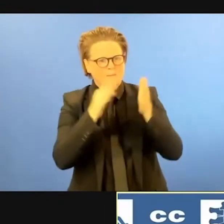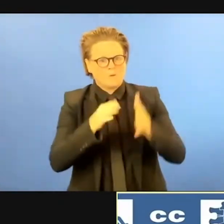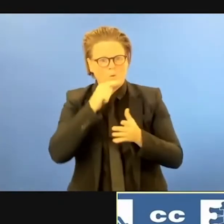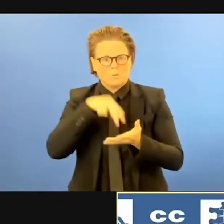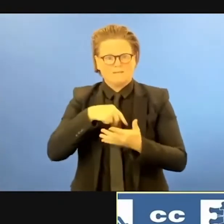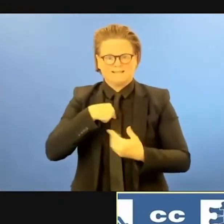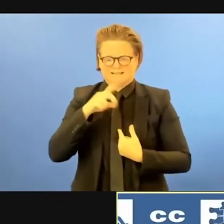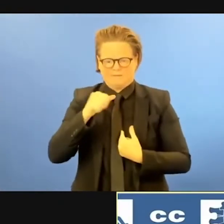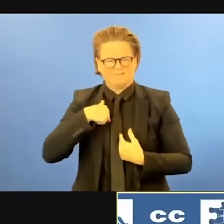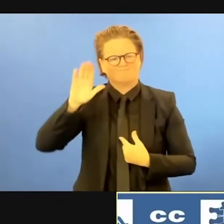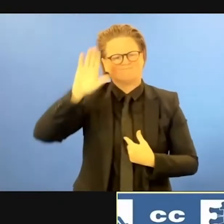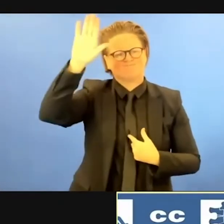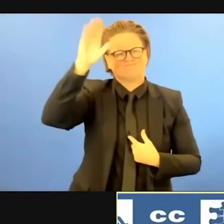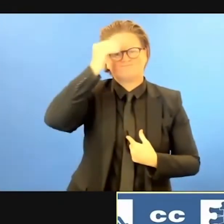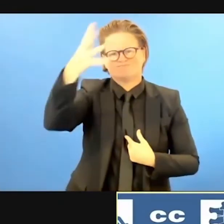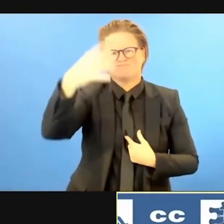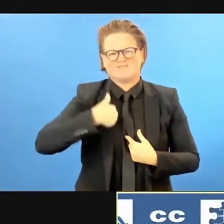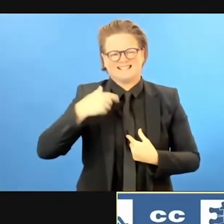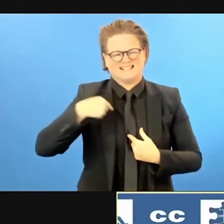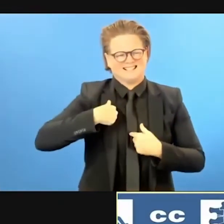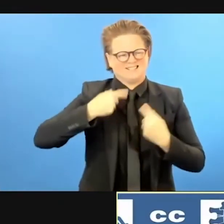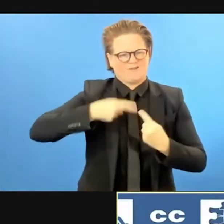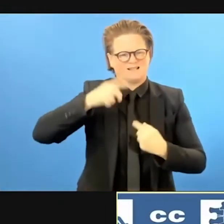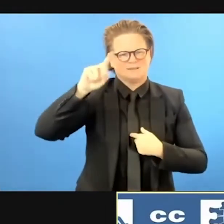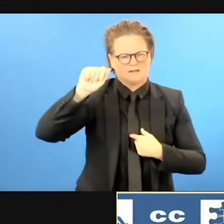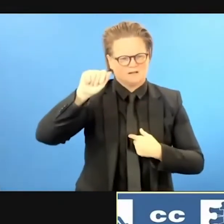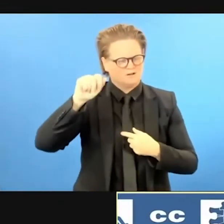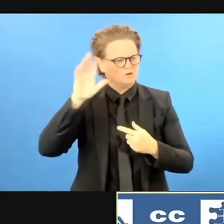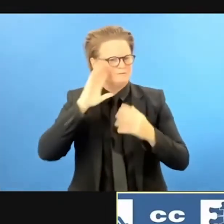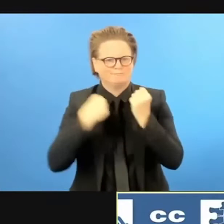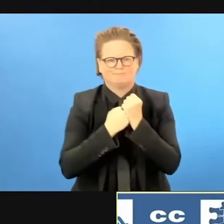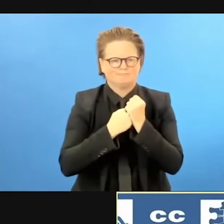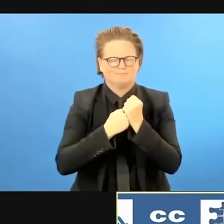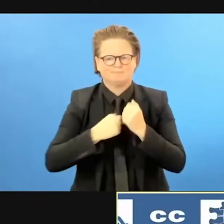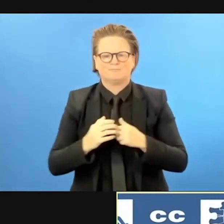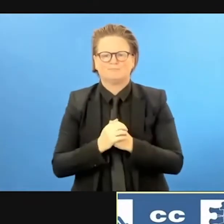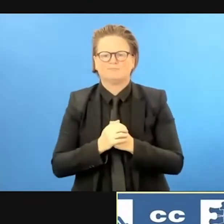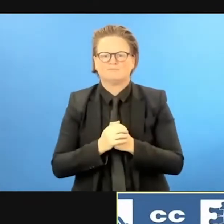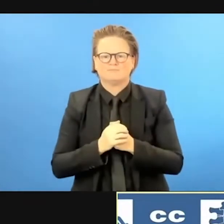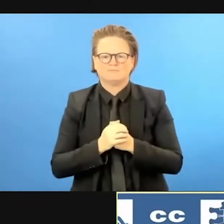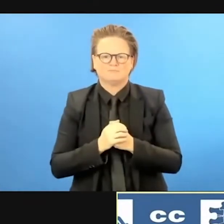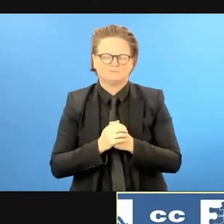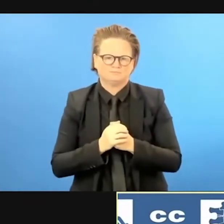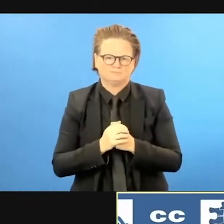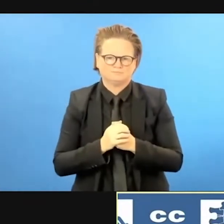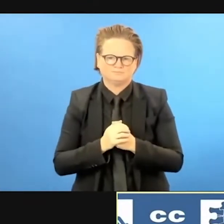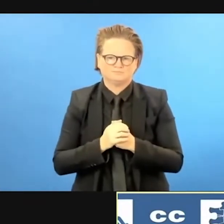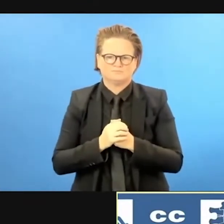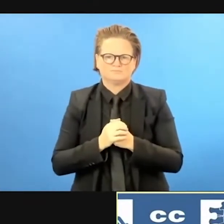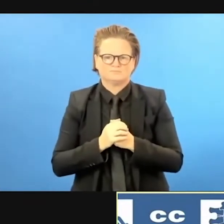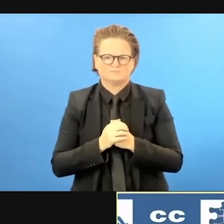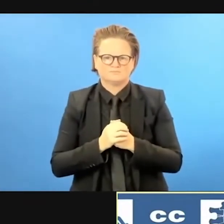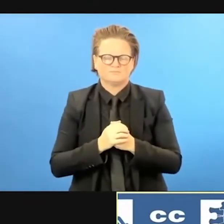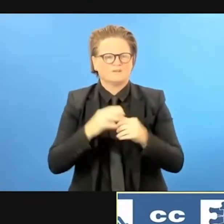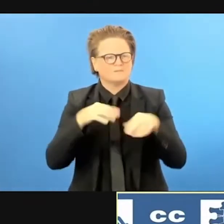a chair or a way to get through to a shorter line. Please be assured that people are